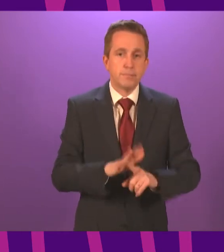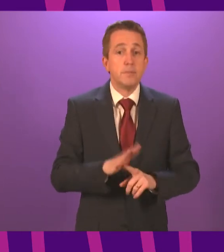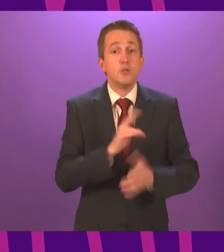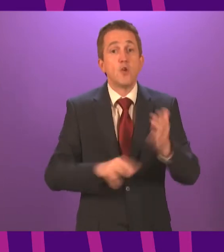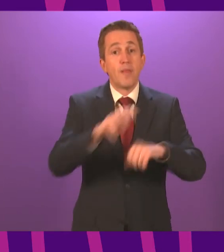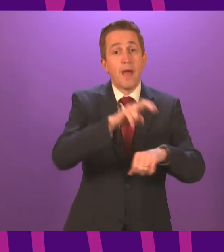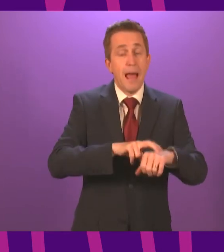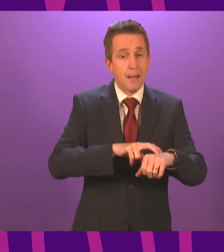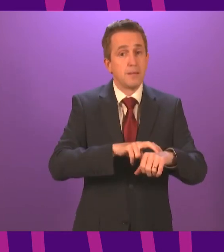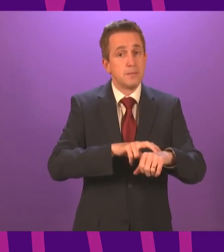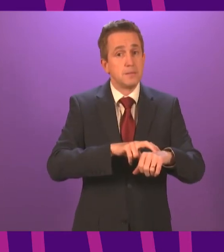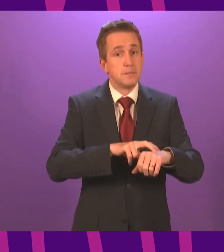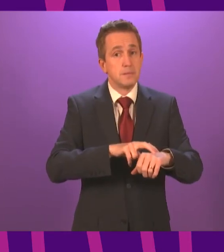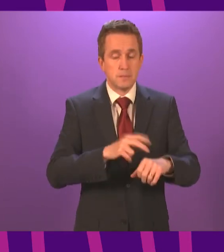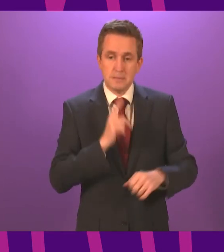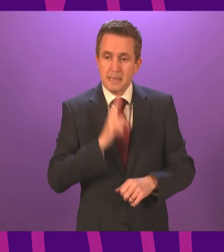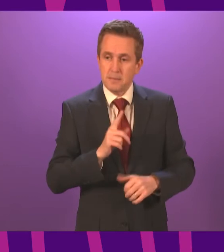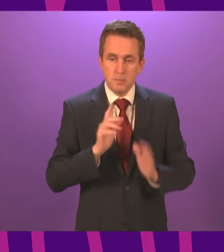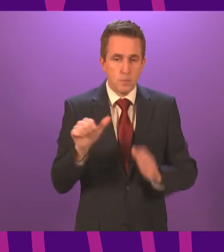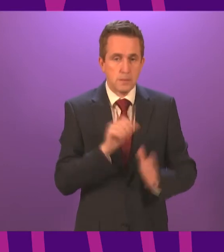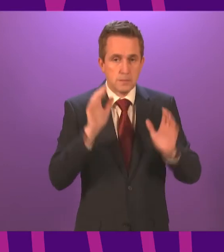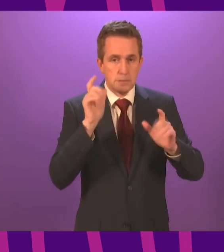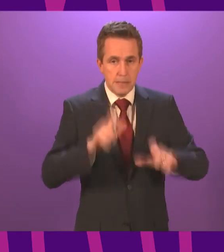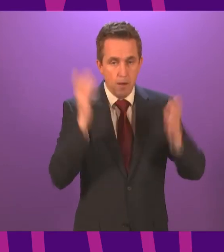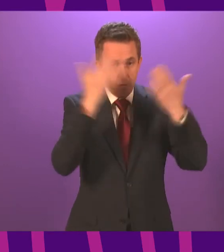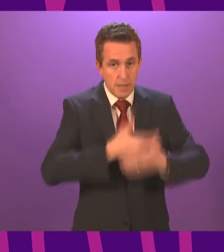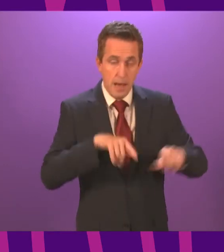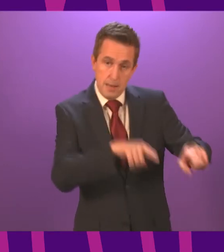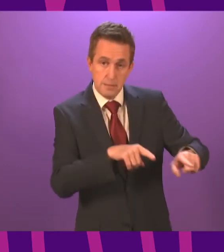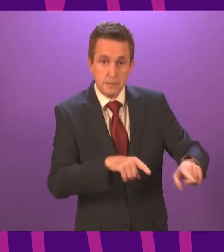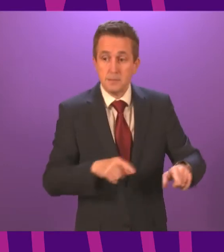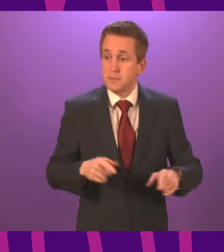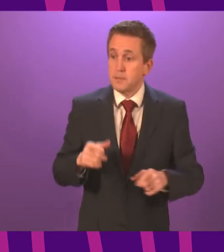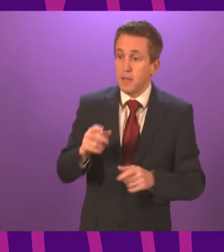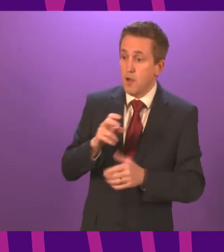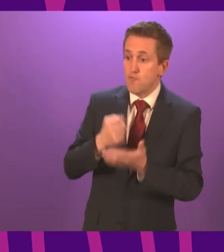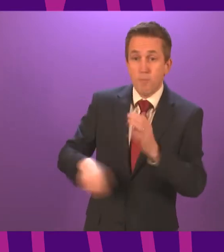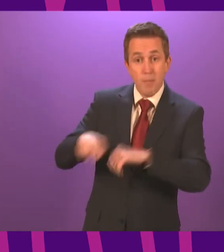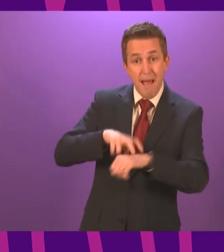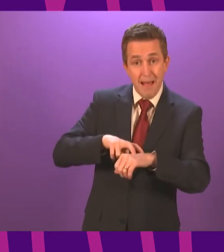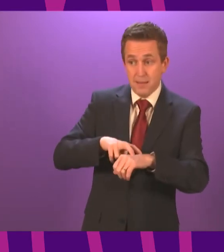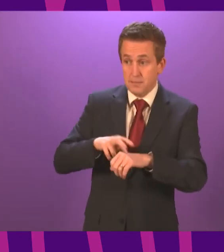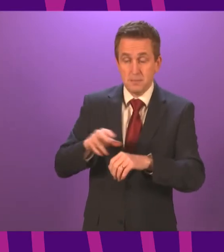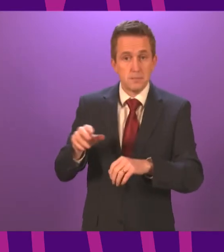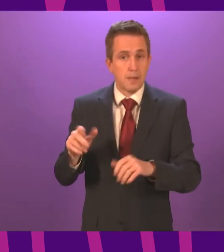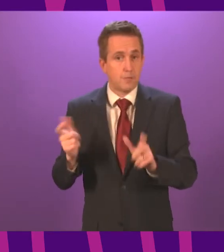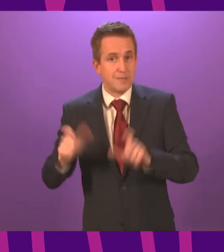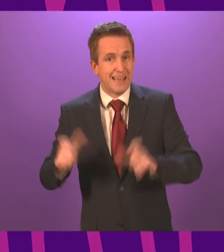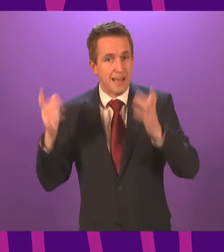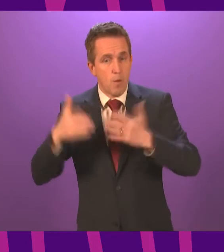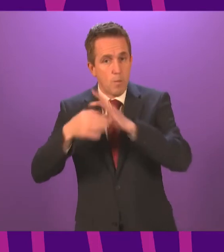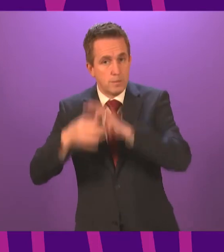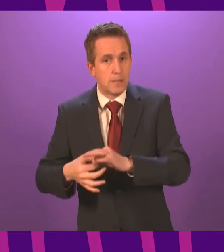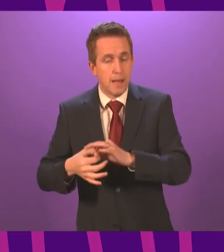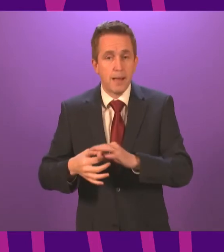a requirement to stay overnight at home, and the Republic of Ireland, a stay-at-home requirement at present, and prohibits an